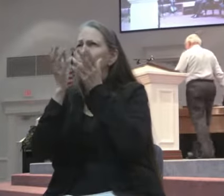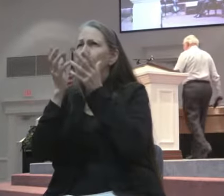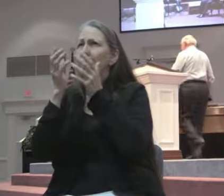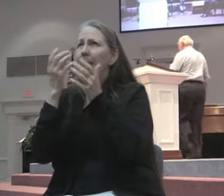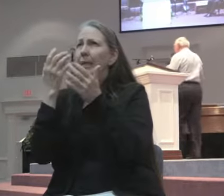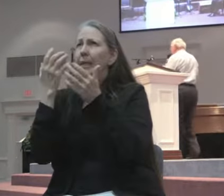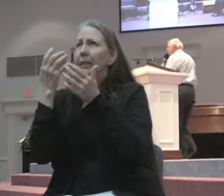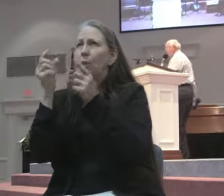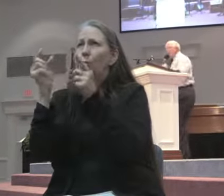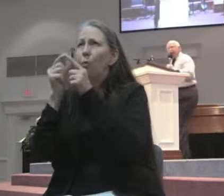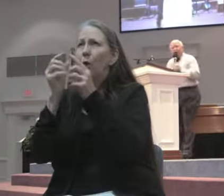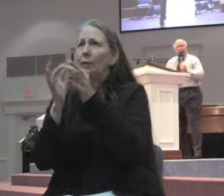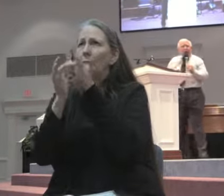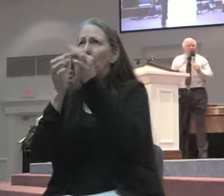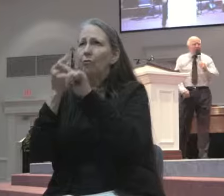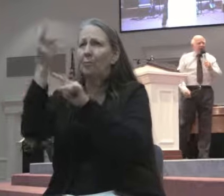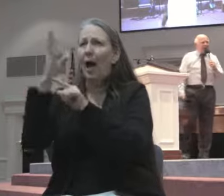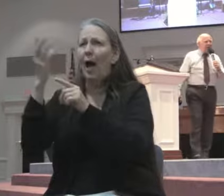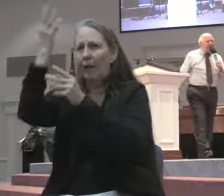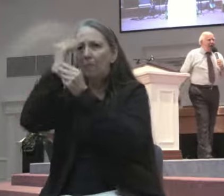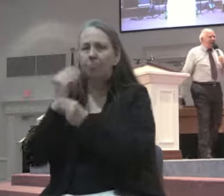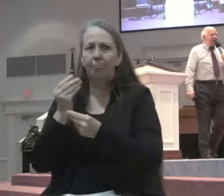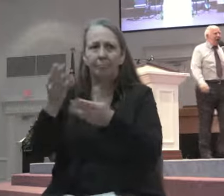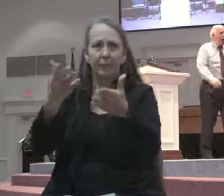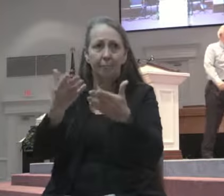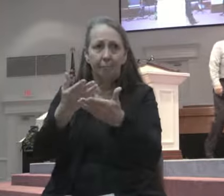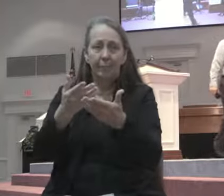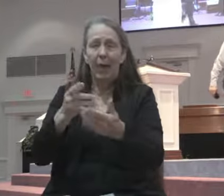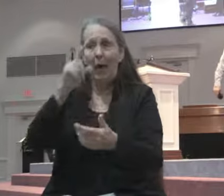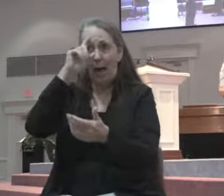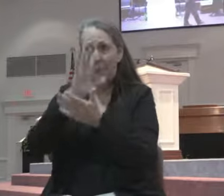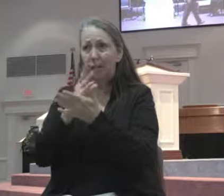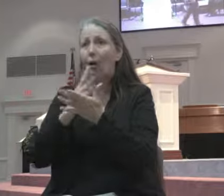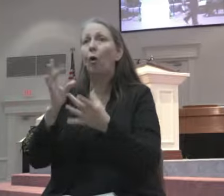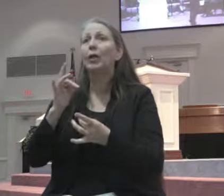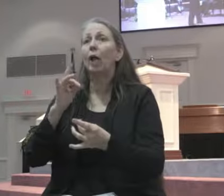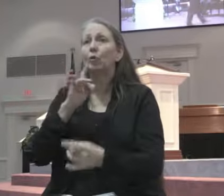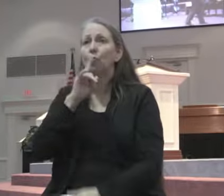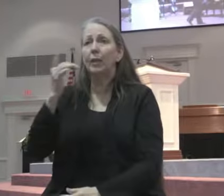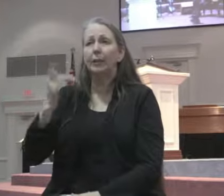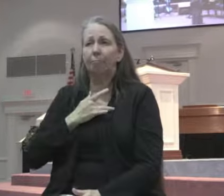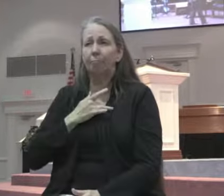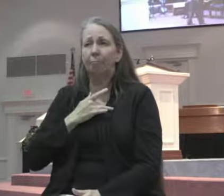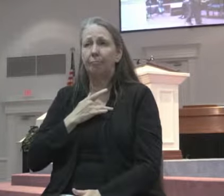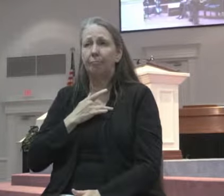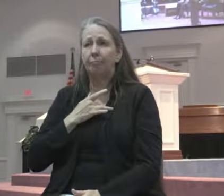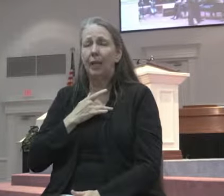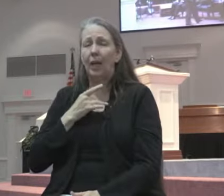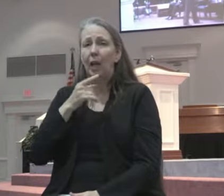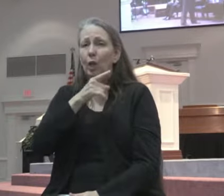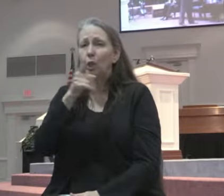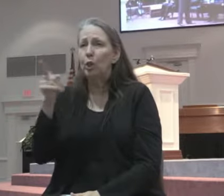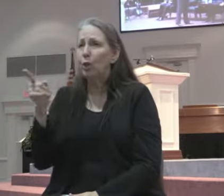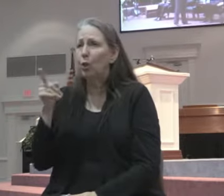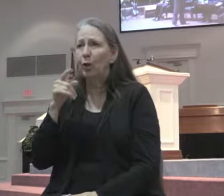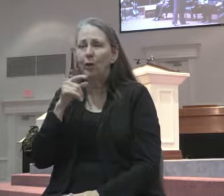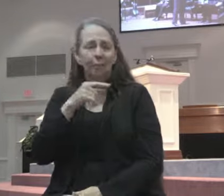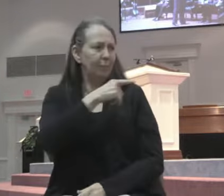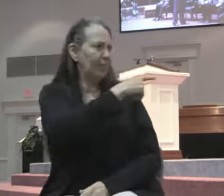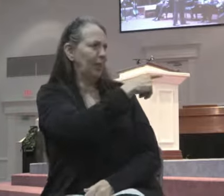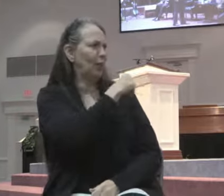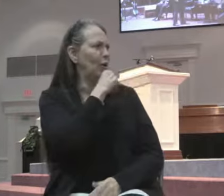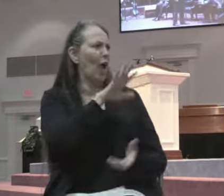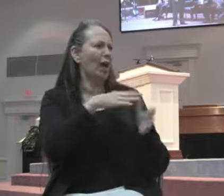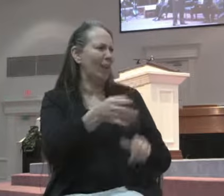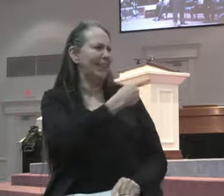a man of God. And I'm going to tell you something else. I believe the Holy Ghost has spoken to me. And that you're not about to die, buddy.